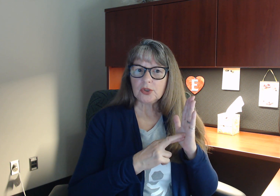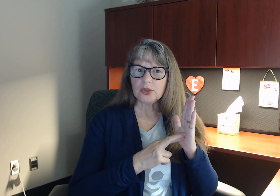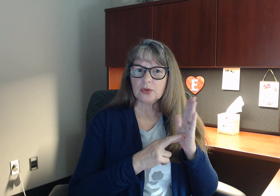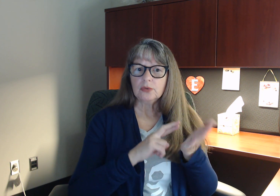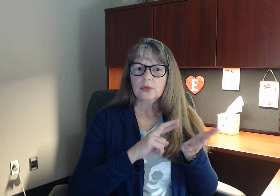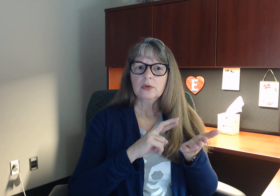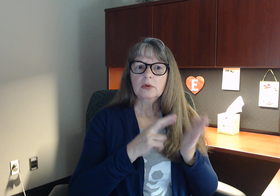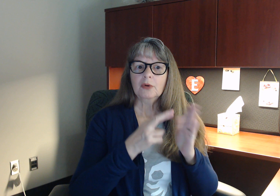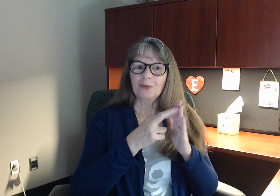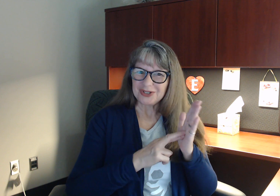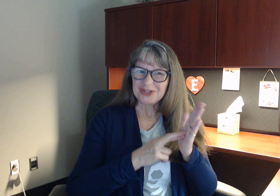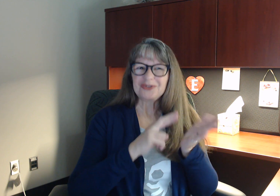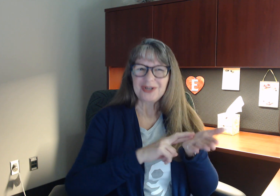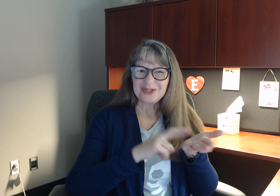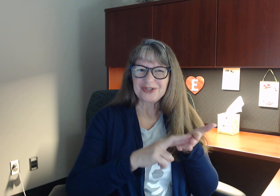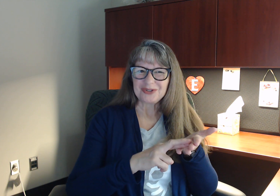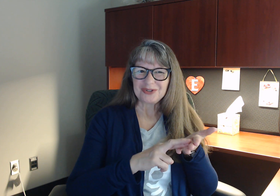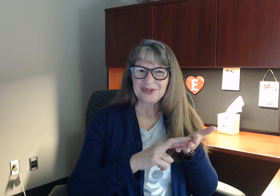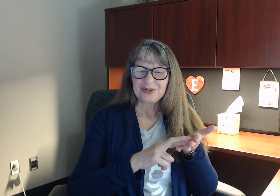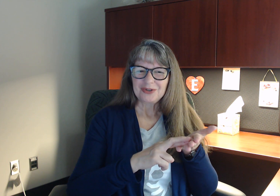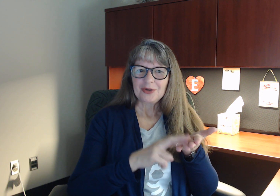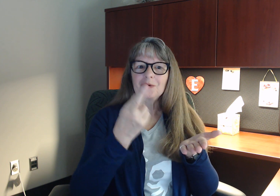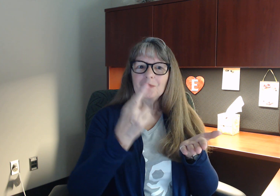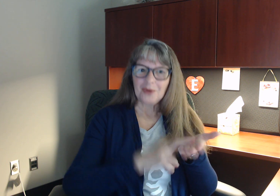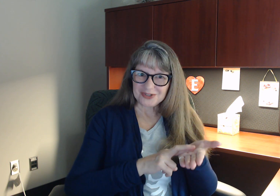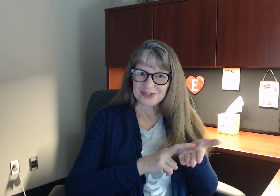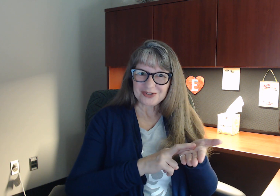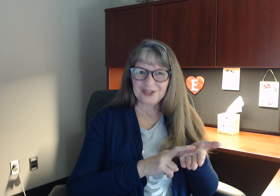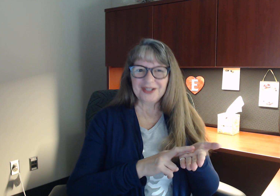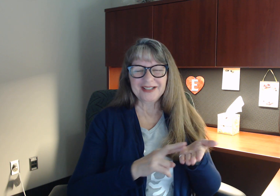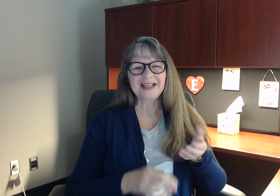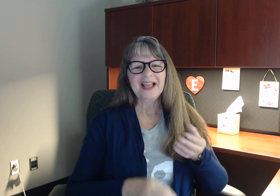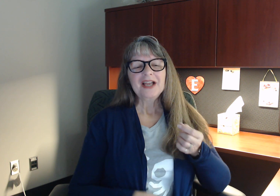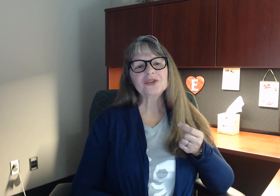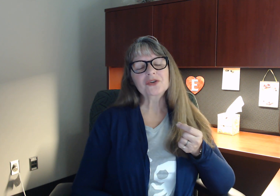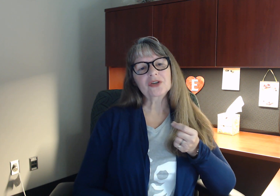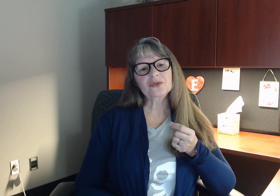register, register, register, register.